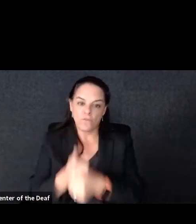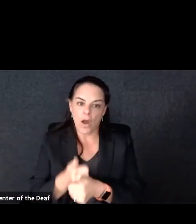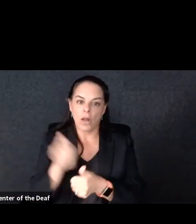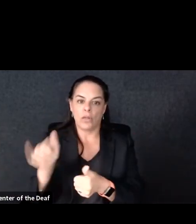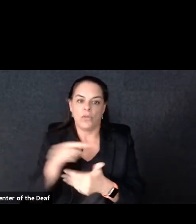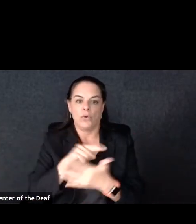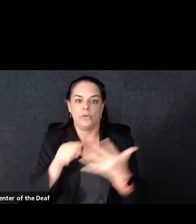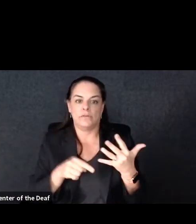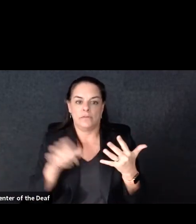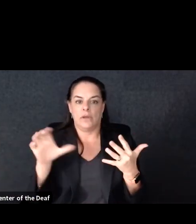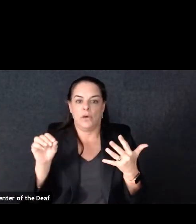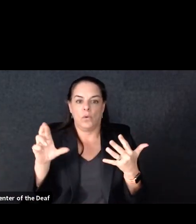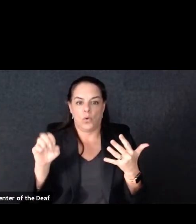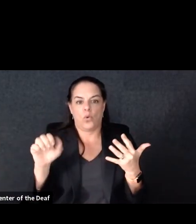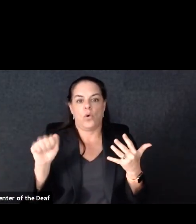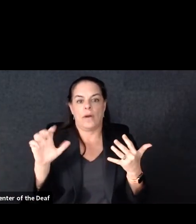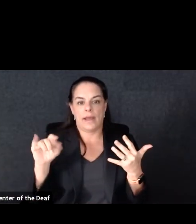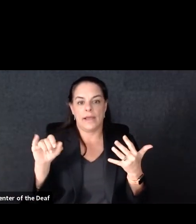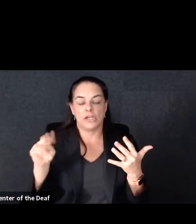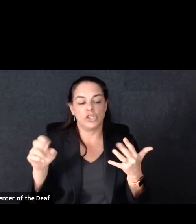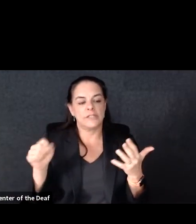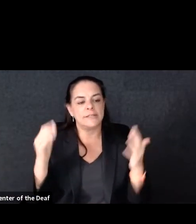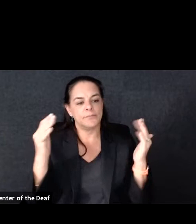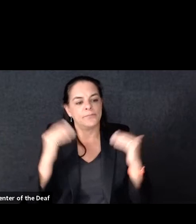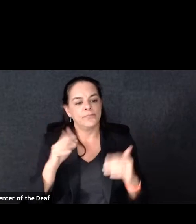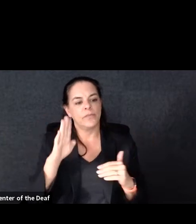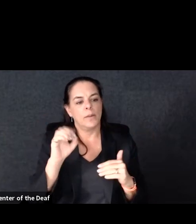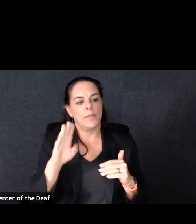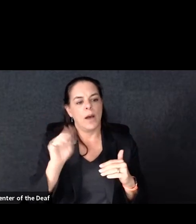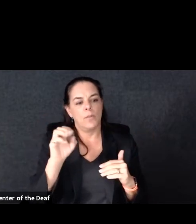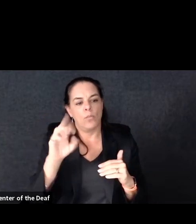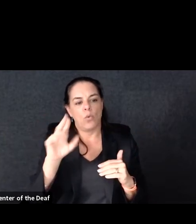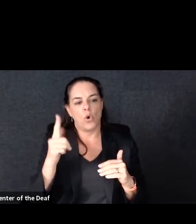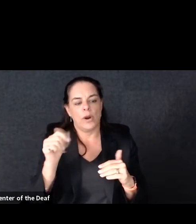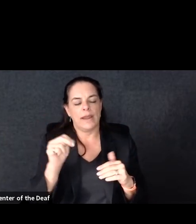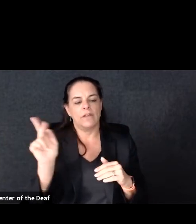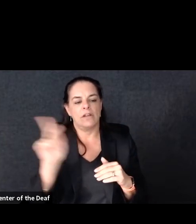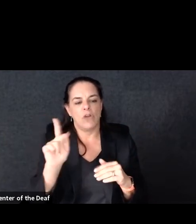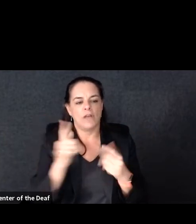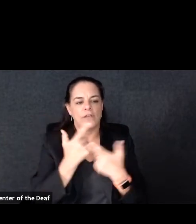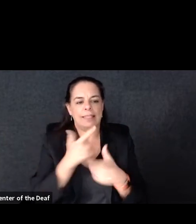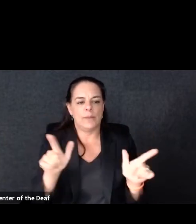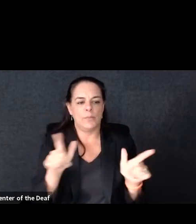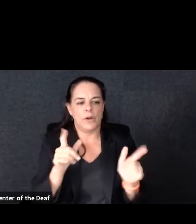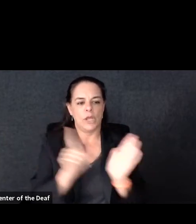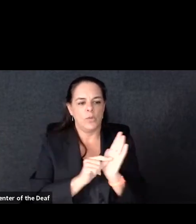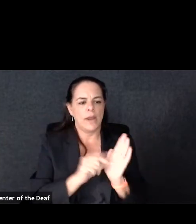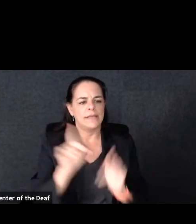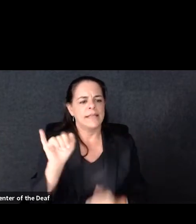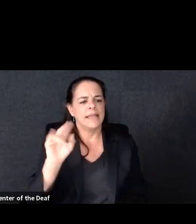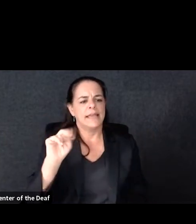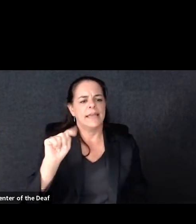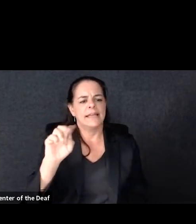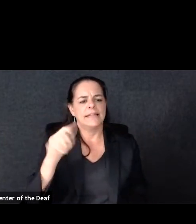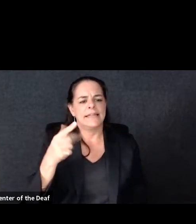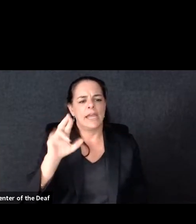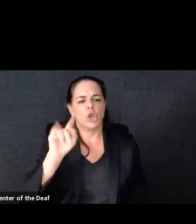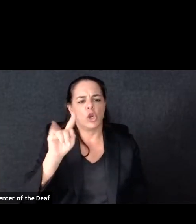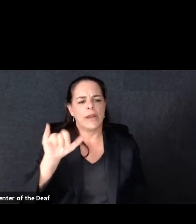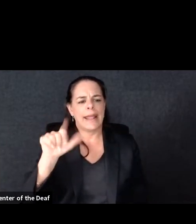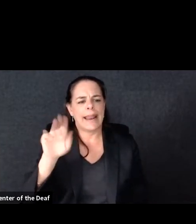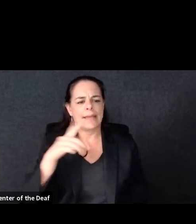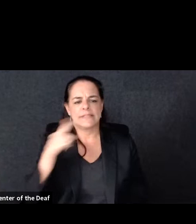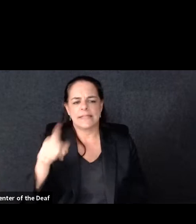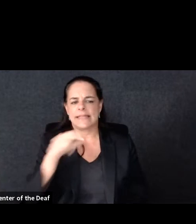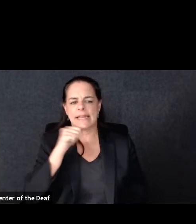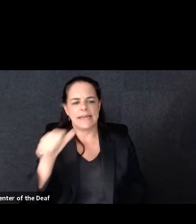actions. From Bob Morgan with the Knoxville Liberty Press, Integrity Labs has stated they are no longer processing COVID tests for